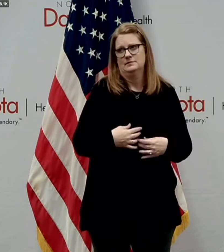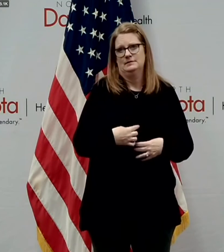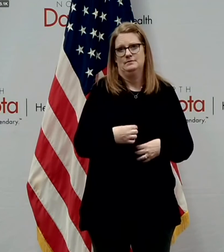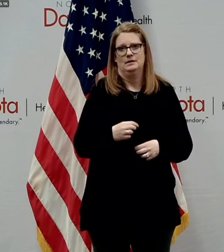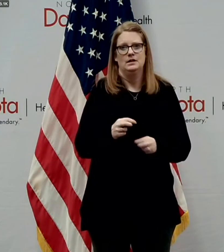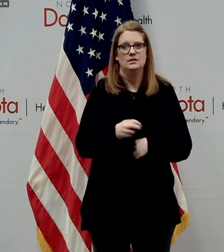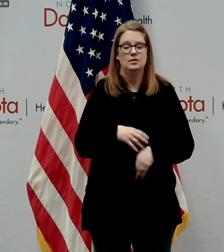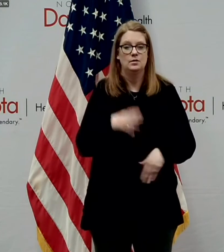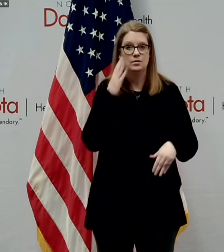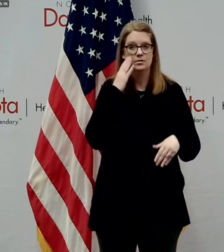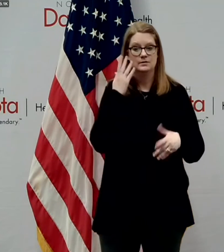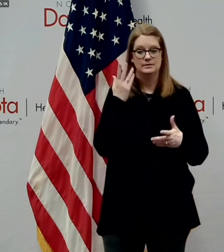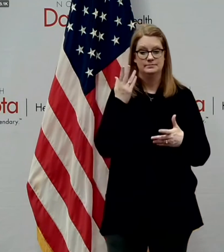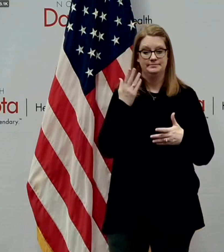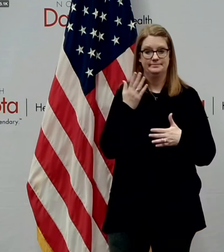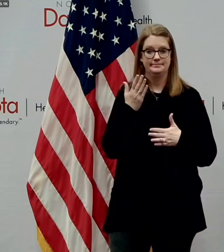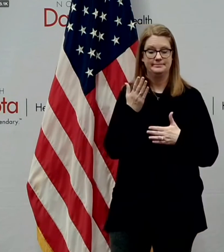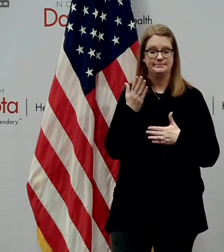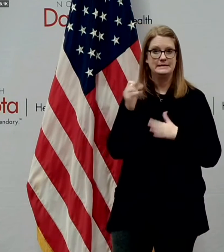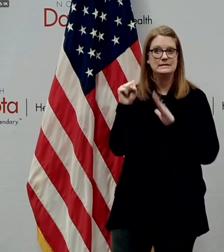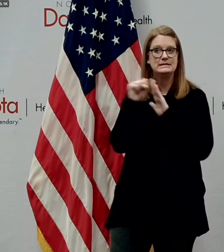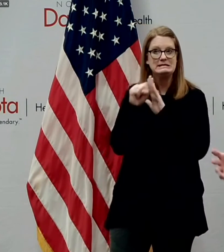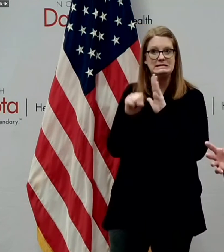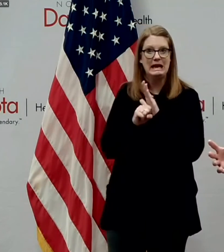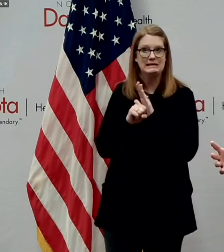heard states that had